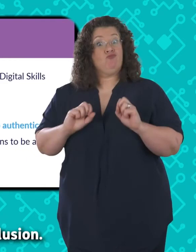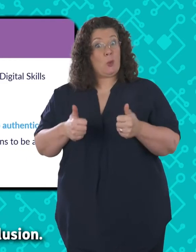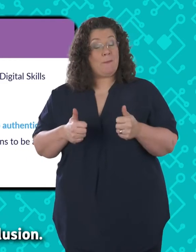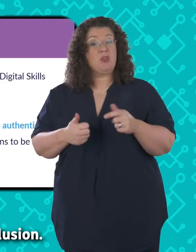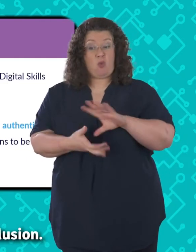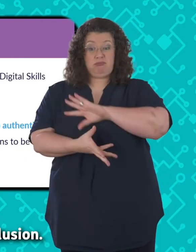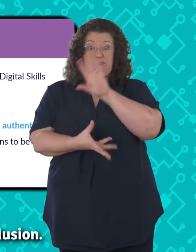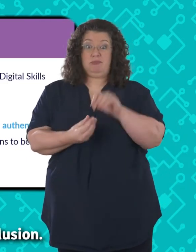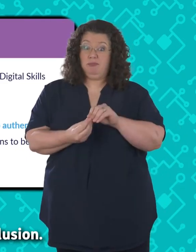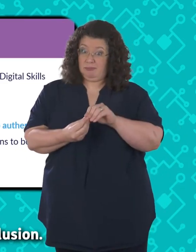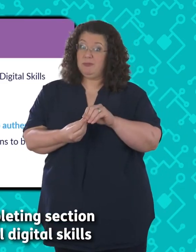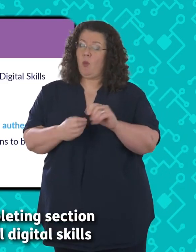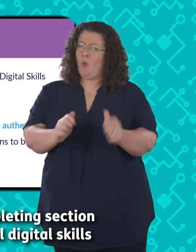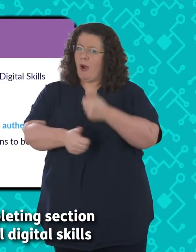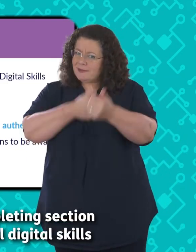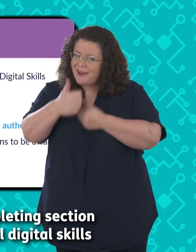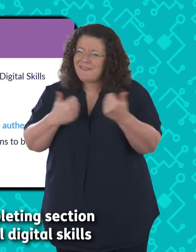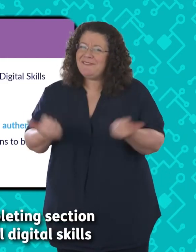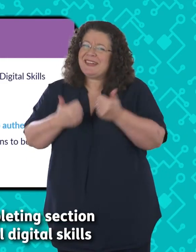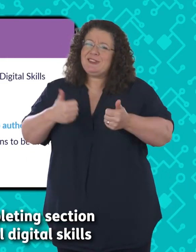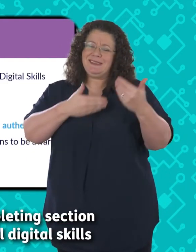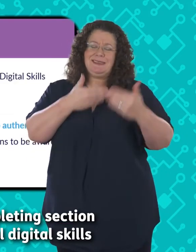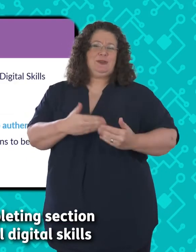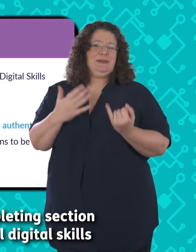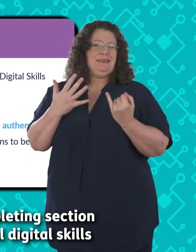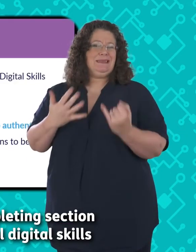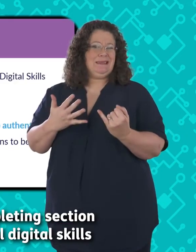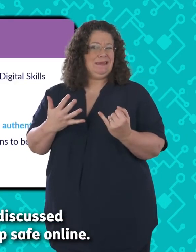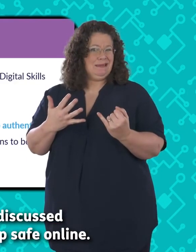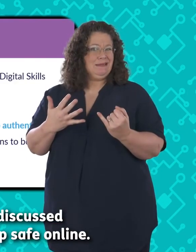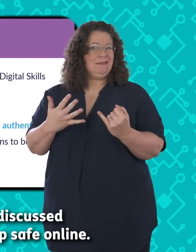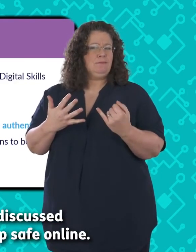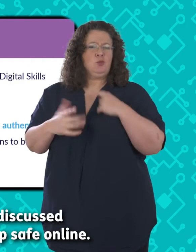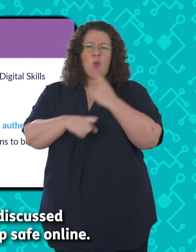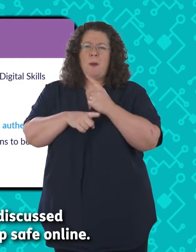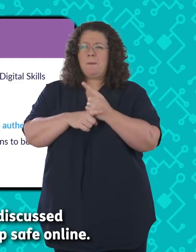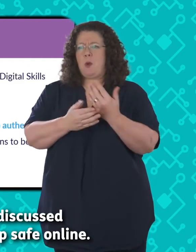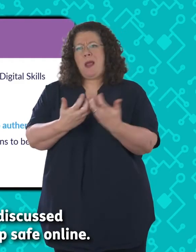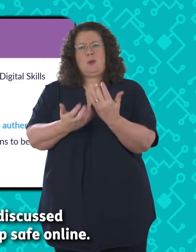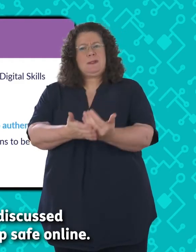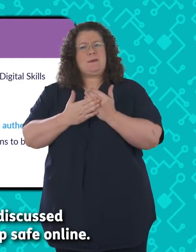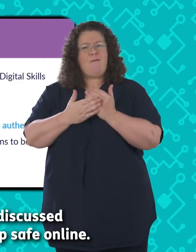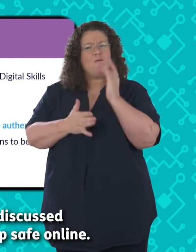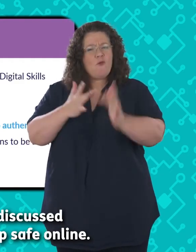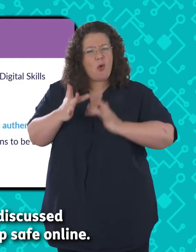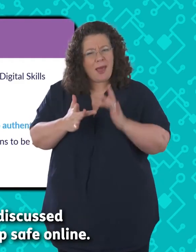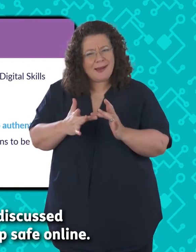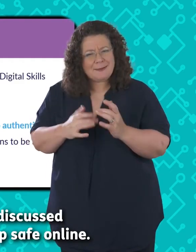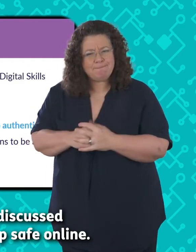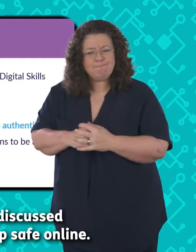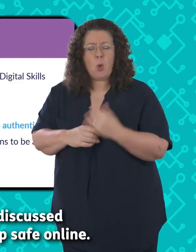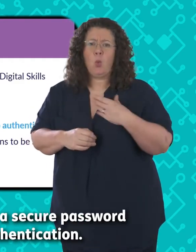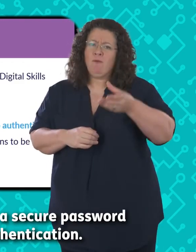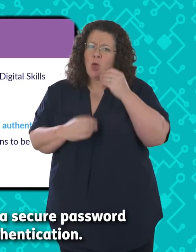Okay, in conclusion, well done for completing session 6 of our Essential Digital Skills course. We have discussed many ways to keep safe